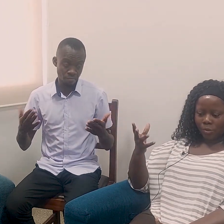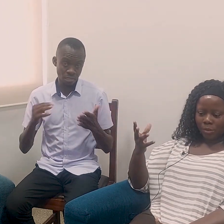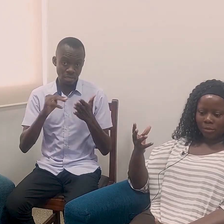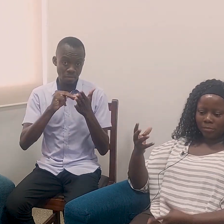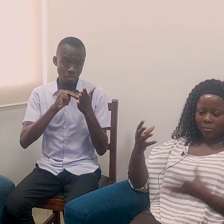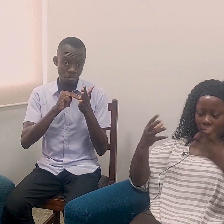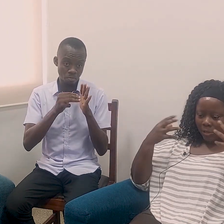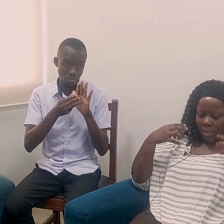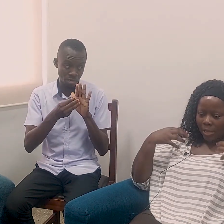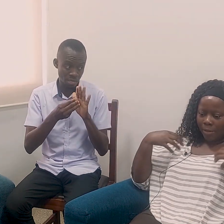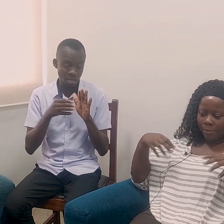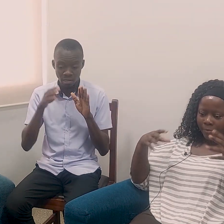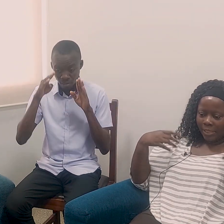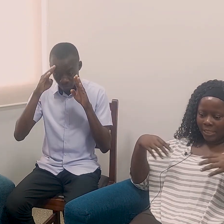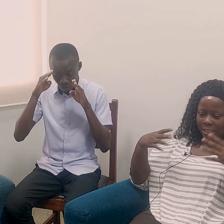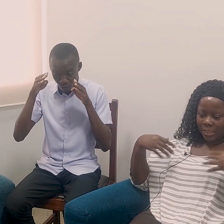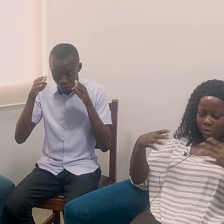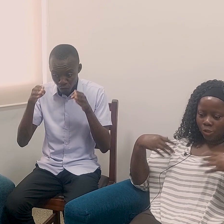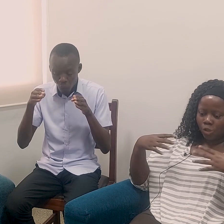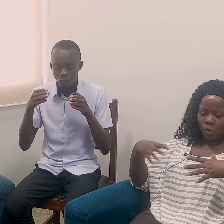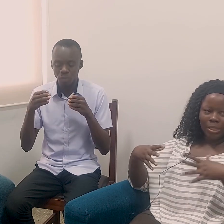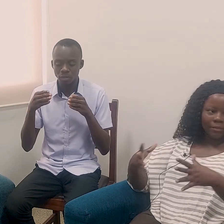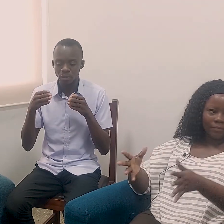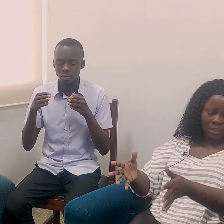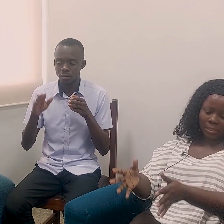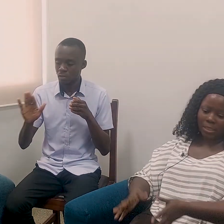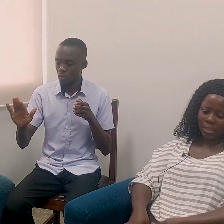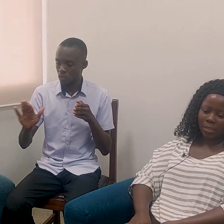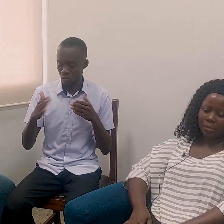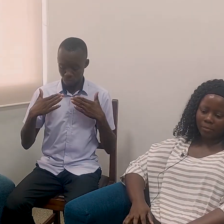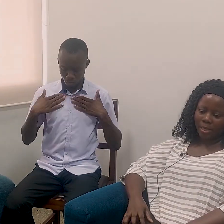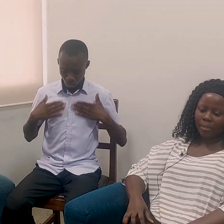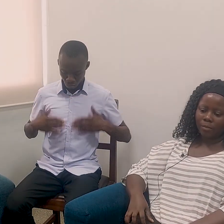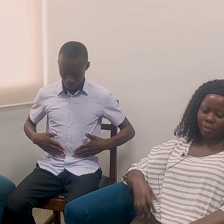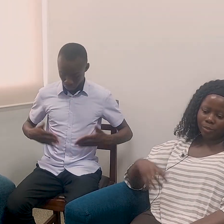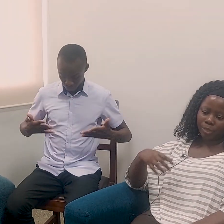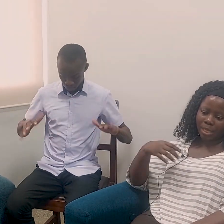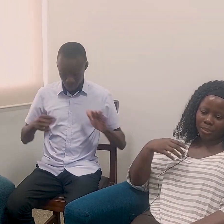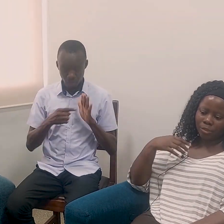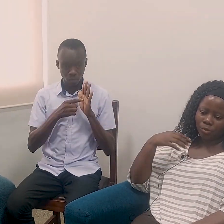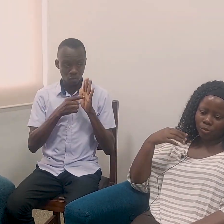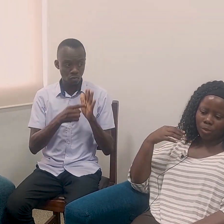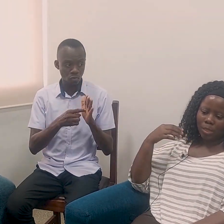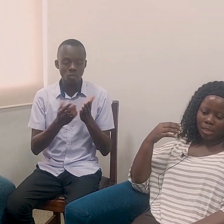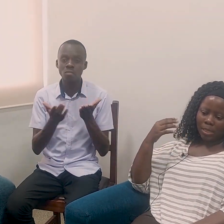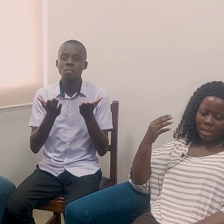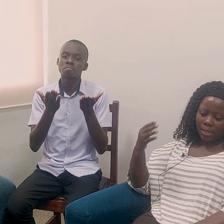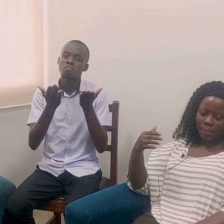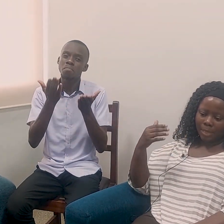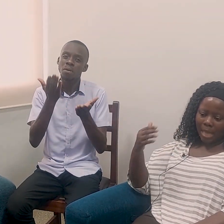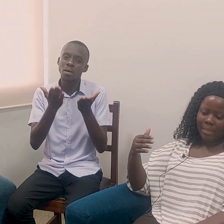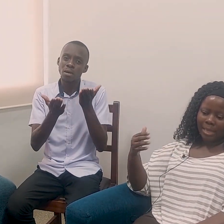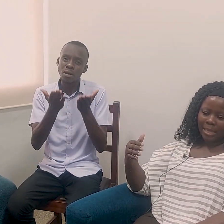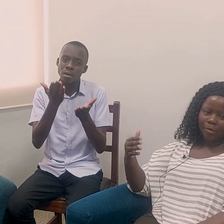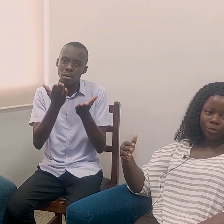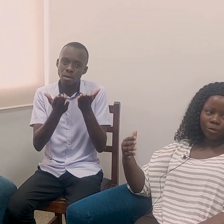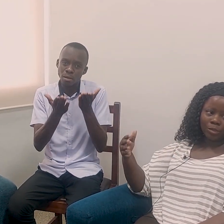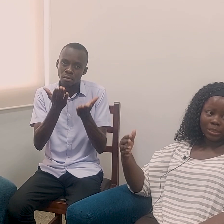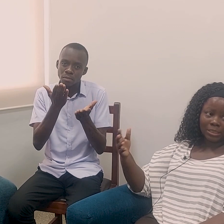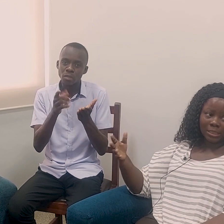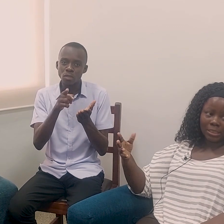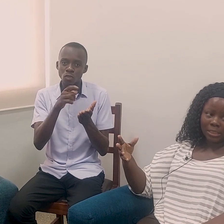borders on it's showing physically, right, with regards to other